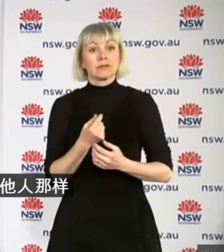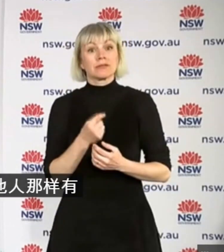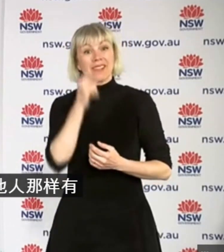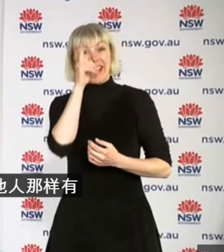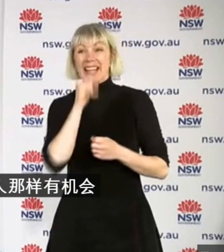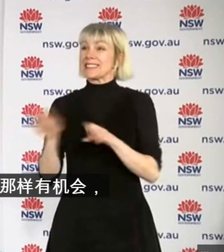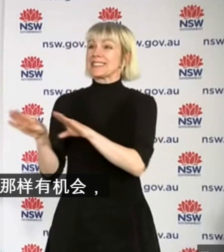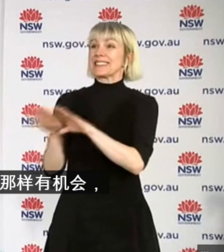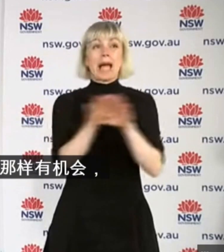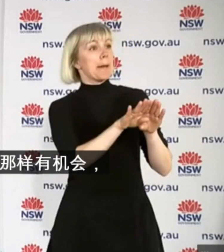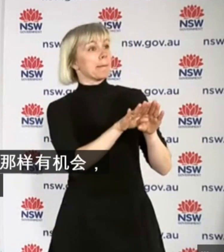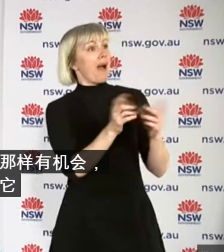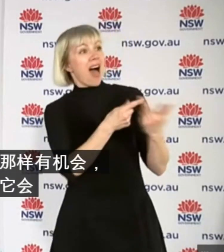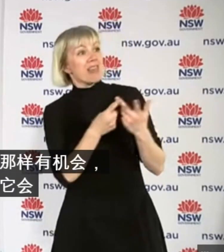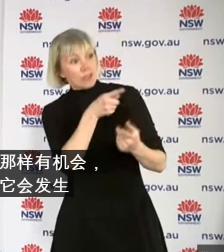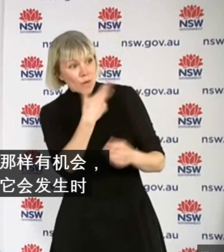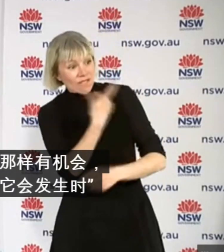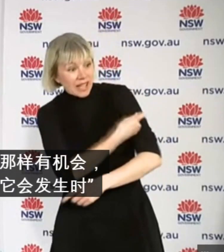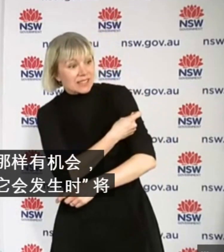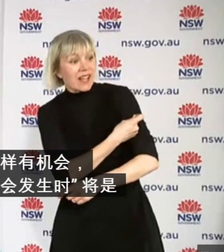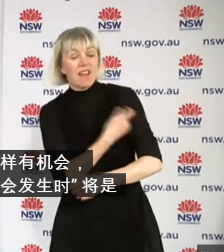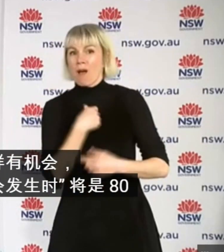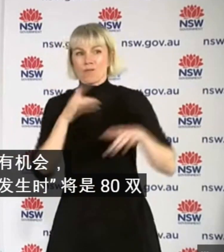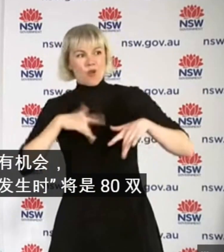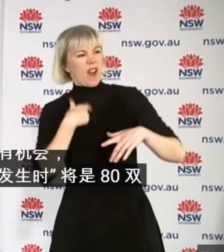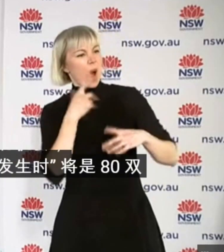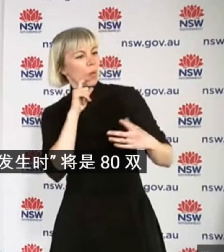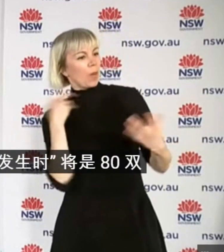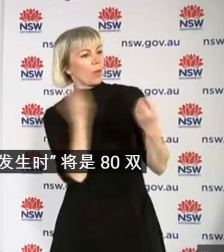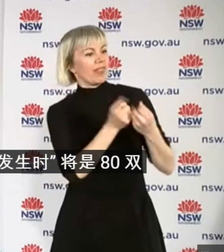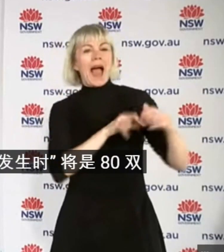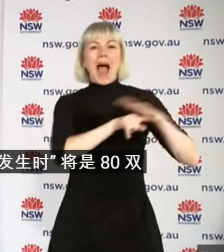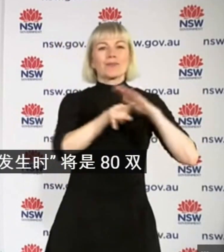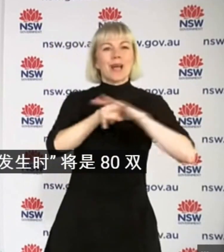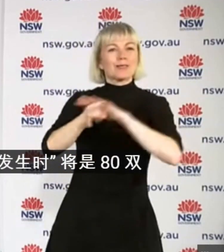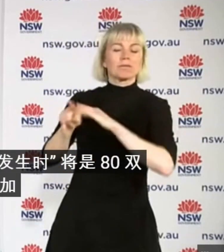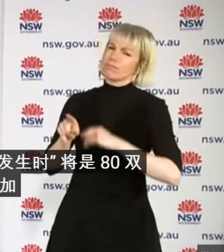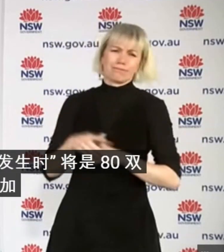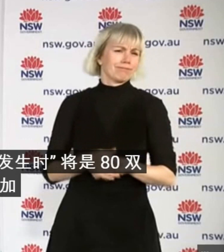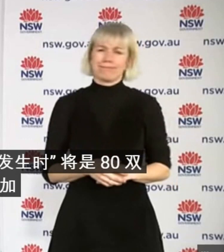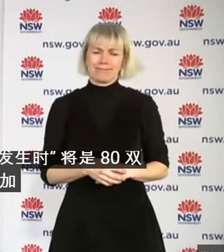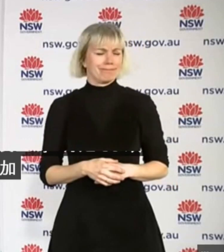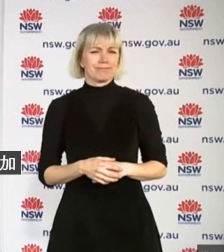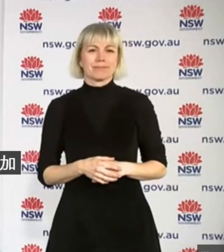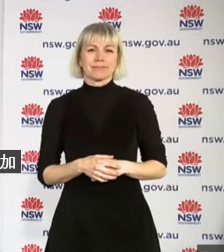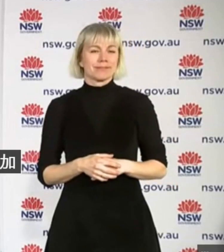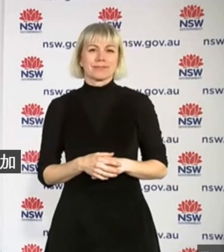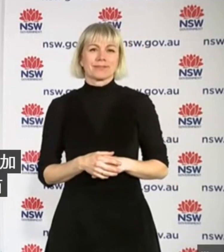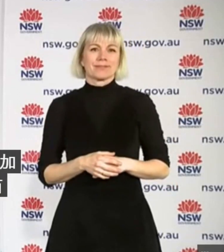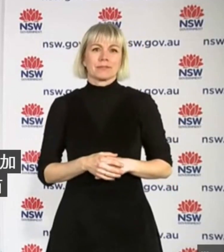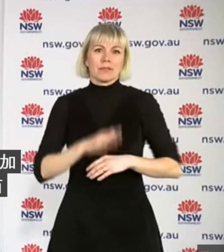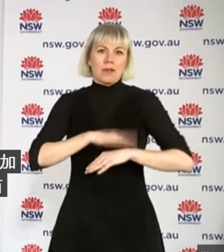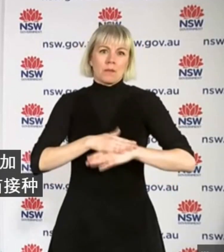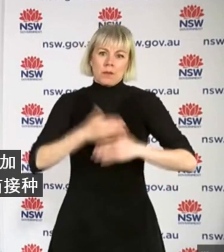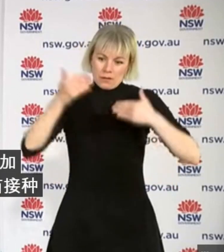until the 1st of December, which when we anticipate it'll be 80% double dose plus 4 or 5 weeks, plus 90% plus